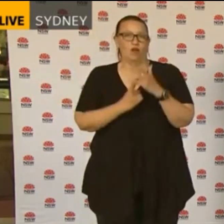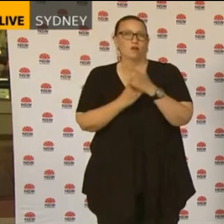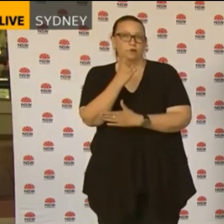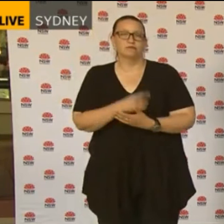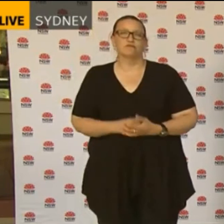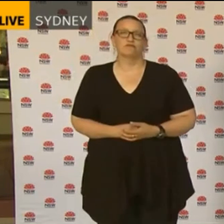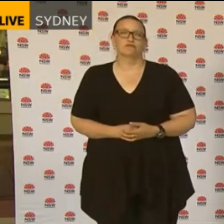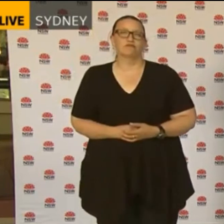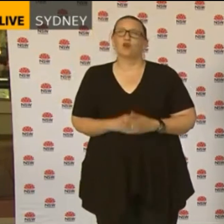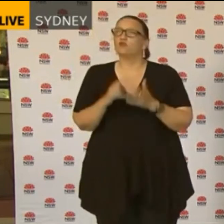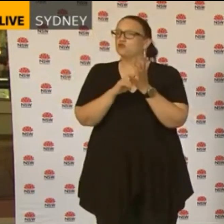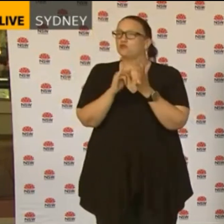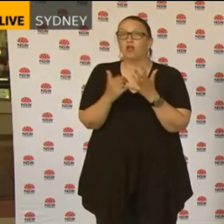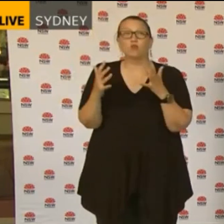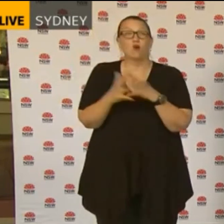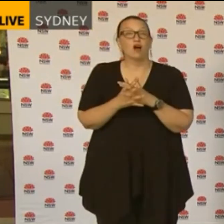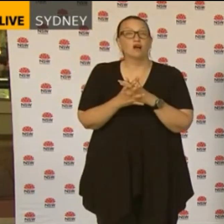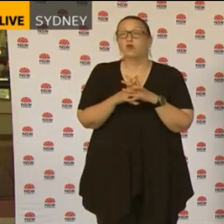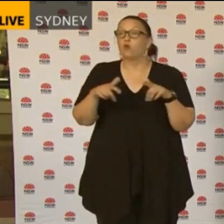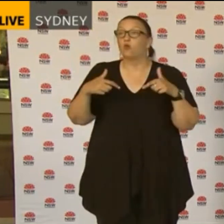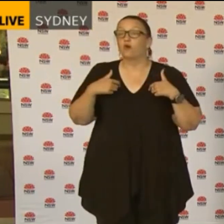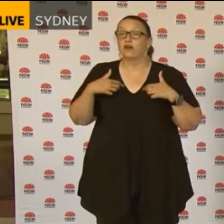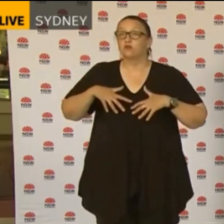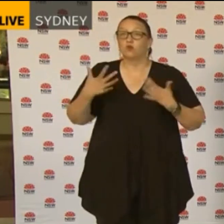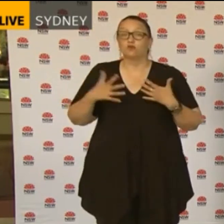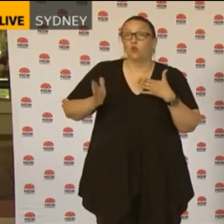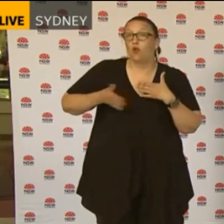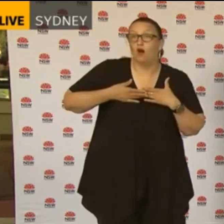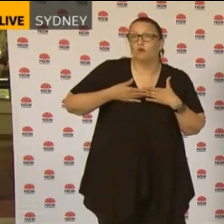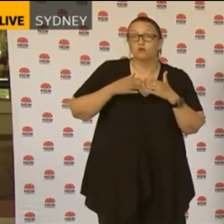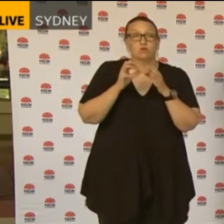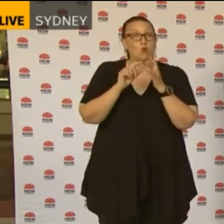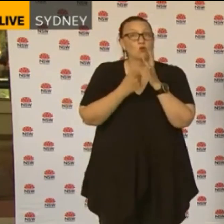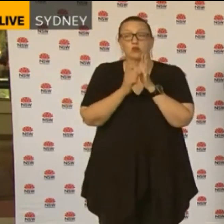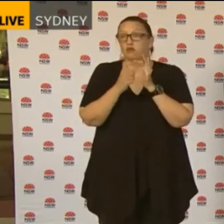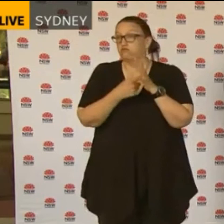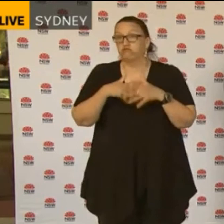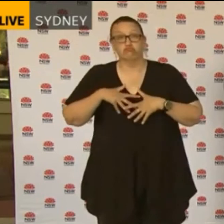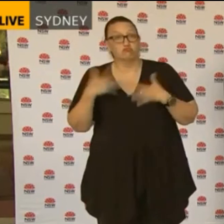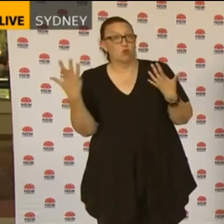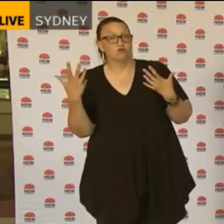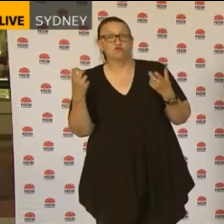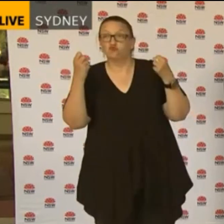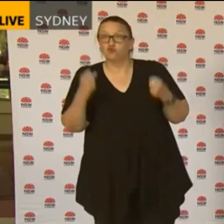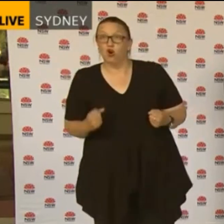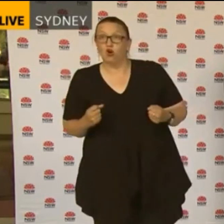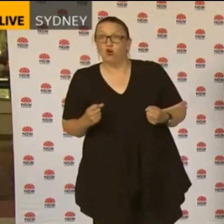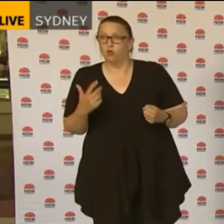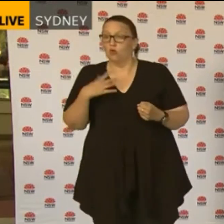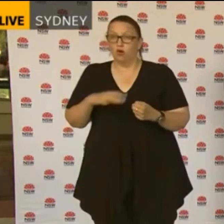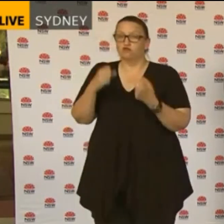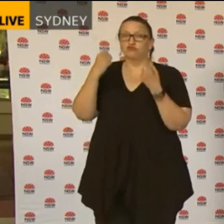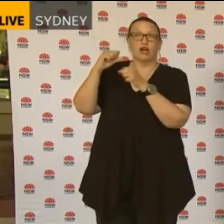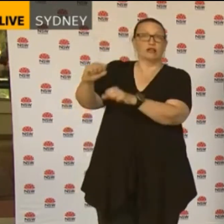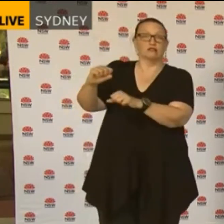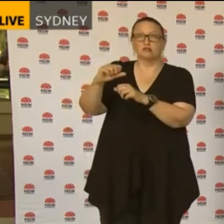on borders remains as strong as possible. Our position on how we manage our outbreaks remains as strong as possible. We want to make